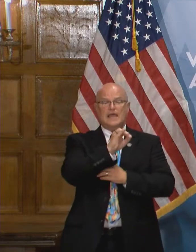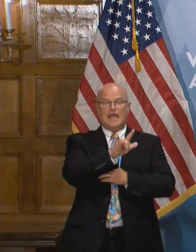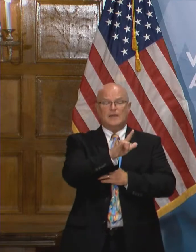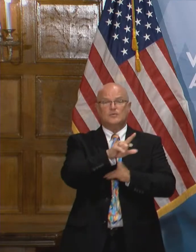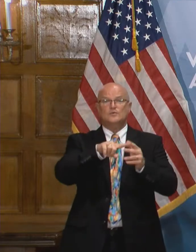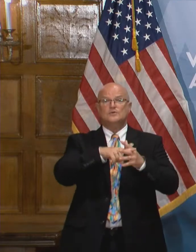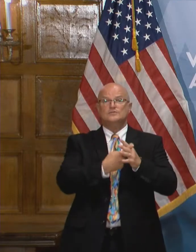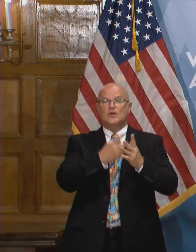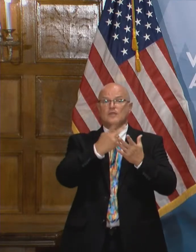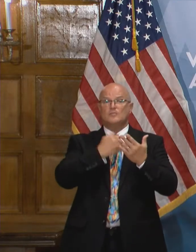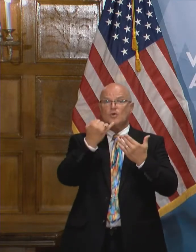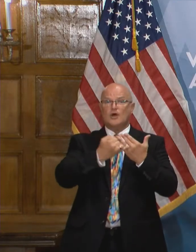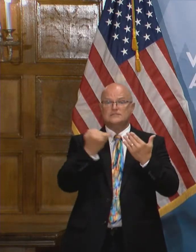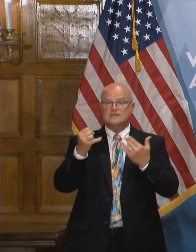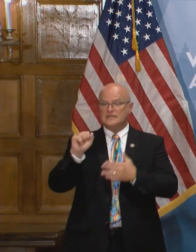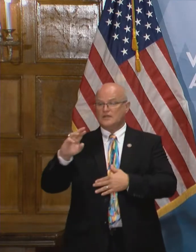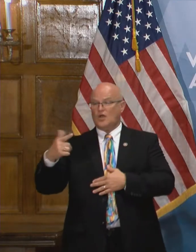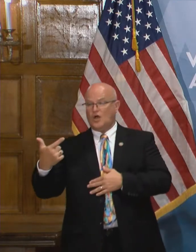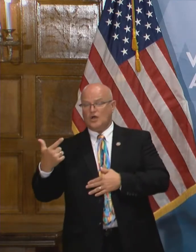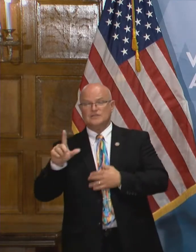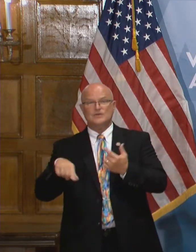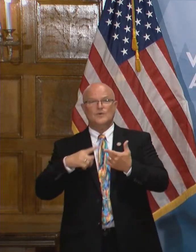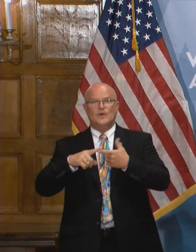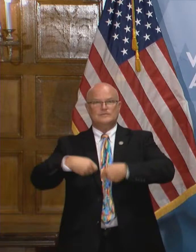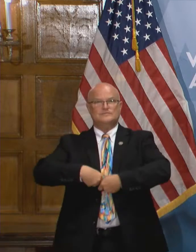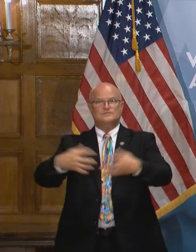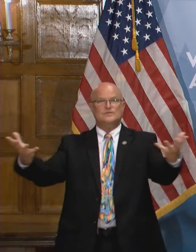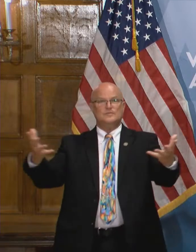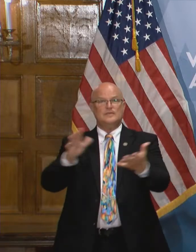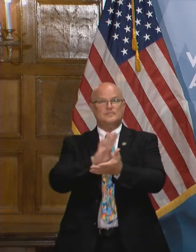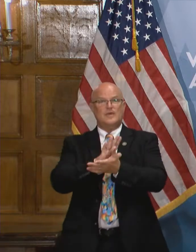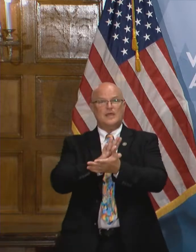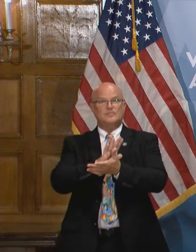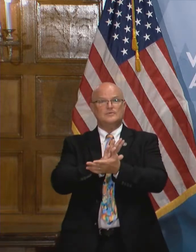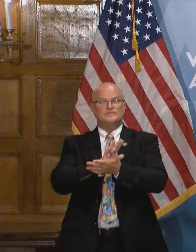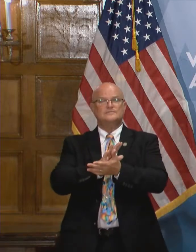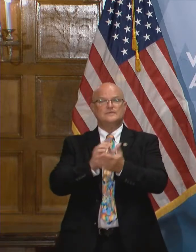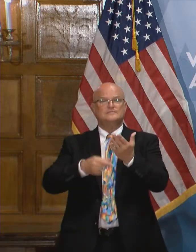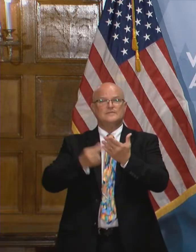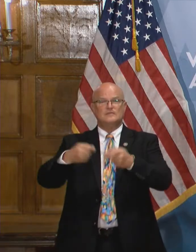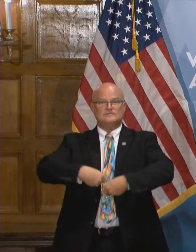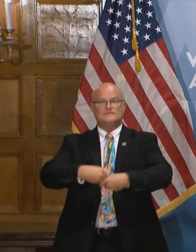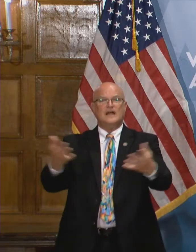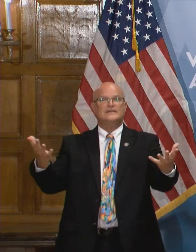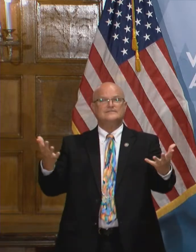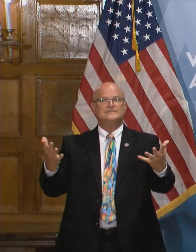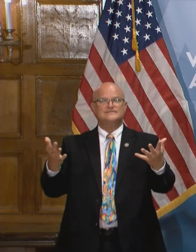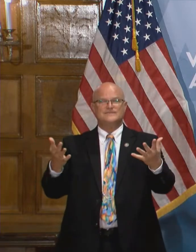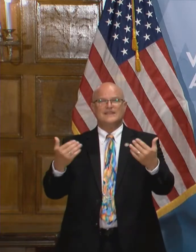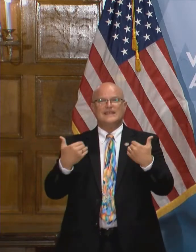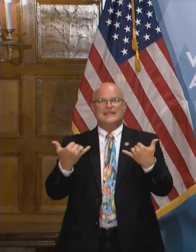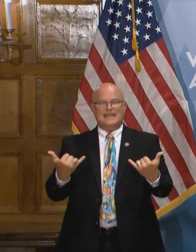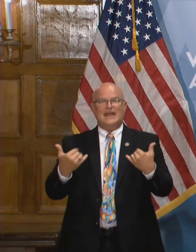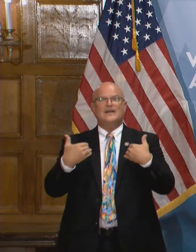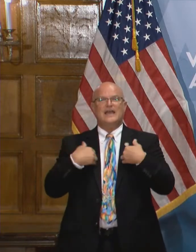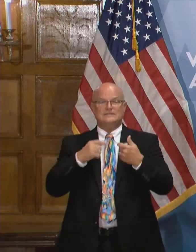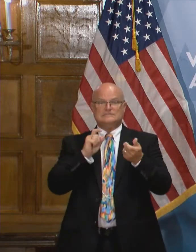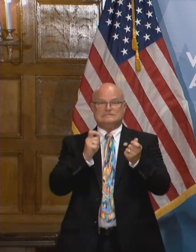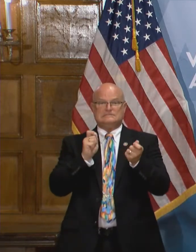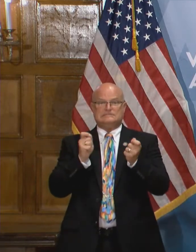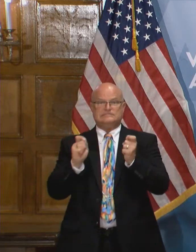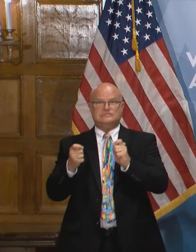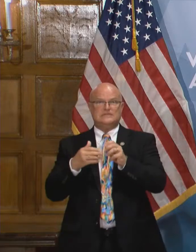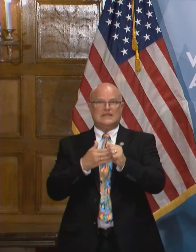we started the project, and August, when we distributed these these publications, there were a number of changes